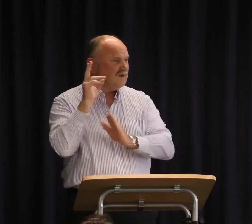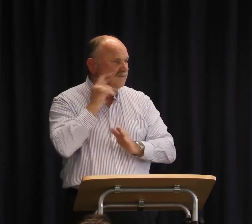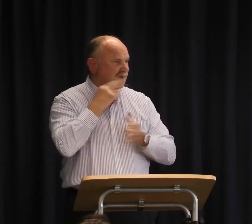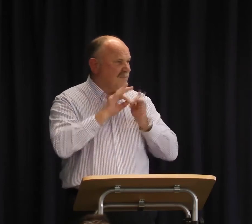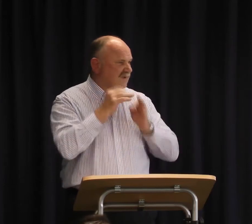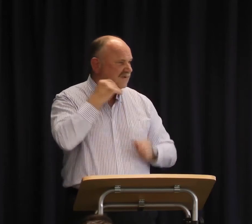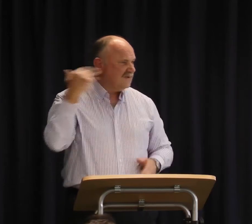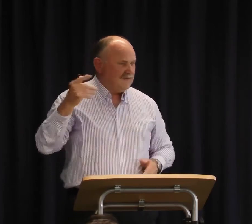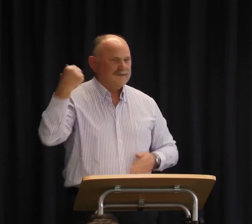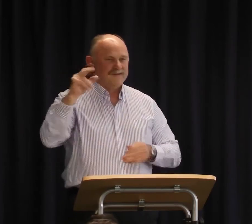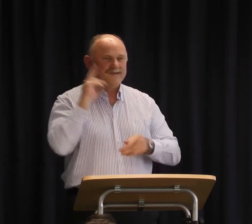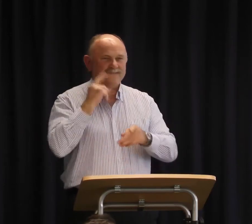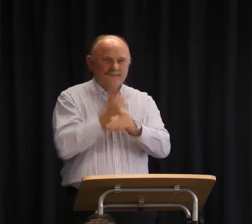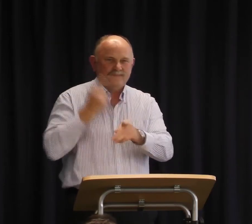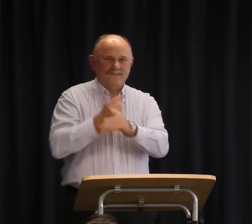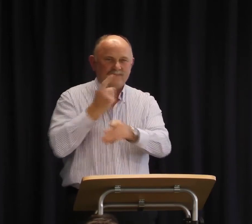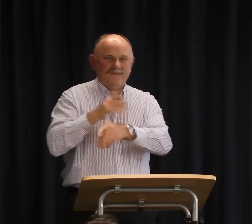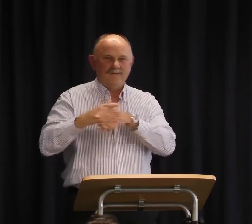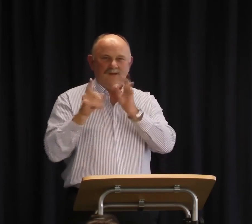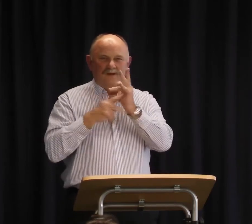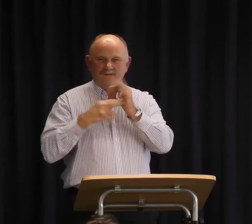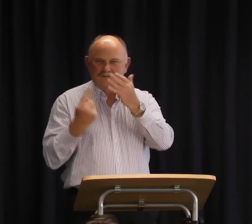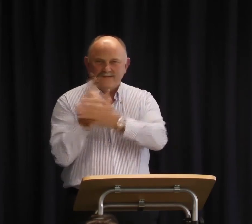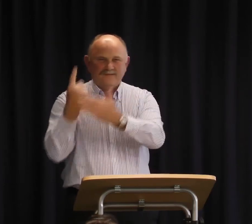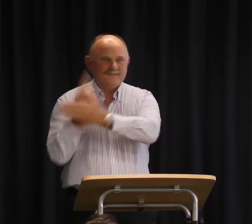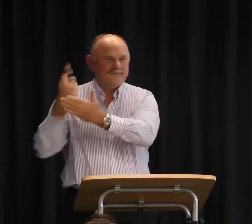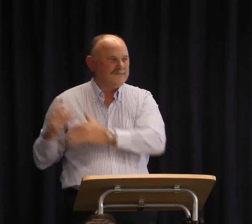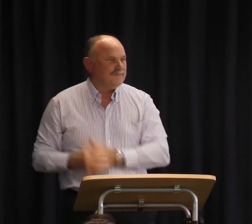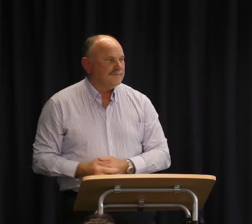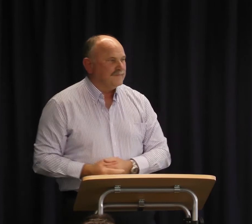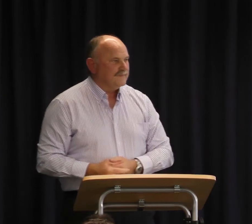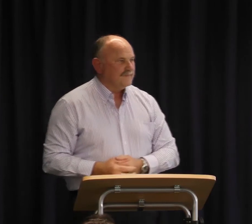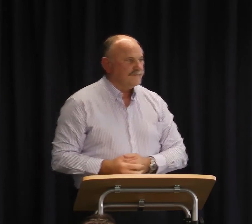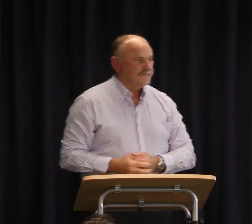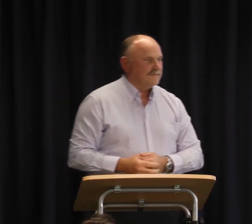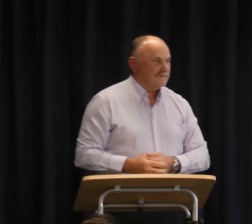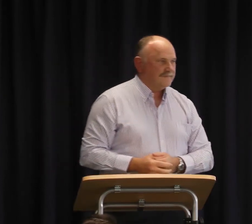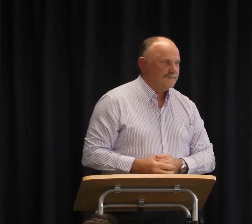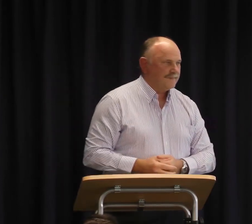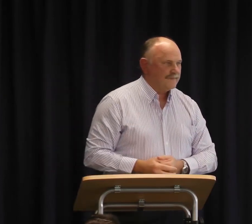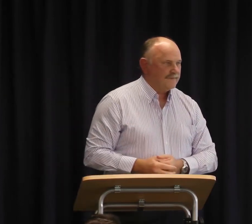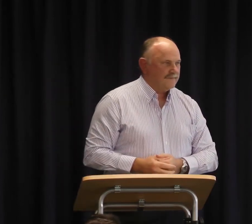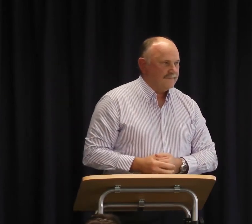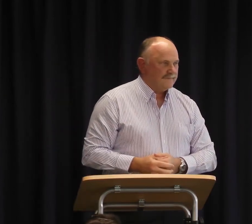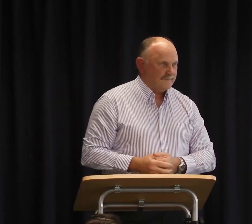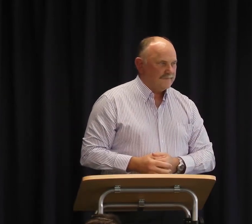community. When I go to Deaf Olympics, still now to this day people talk about John Lovett and the things he had done for the deaf